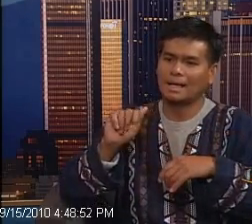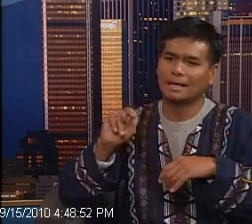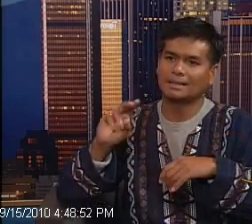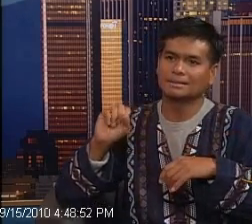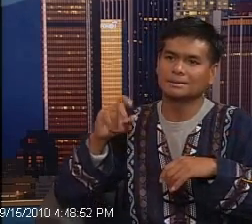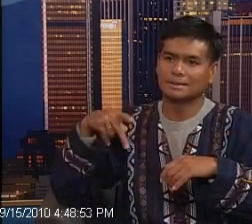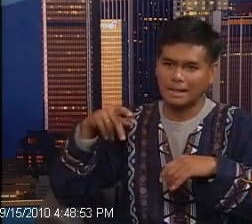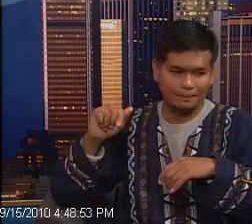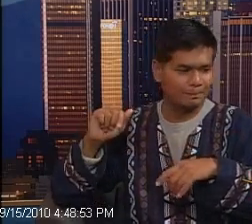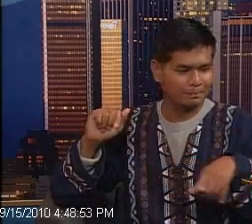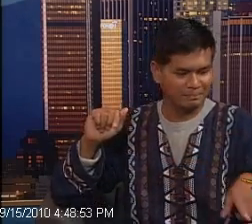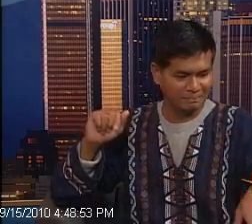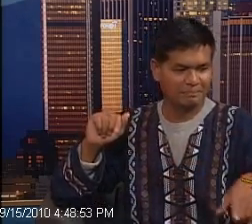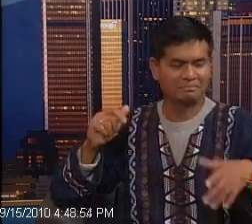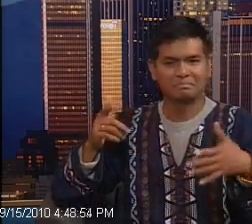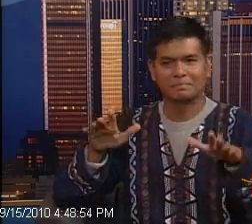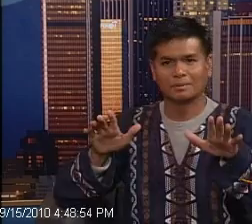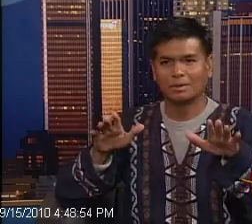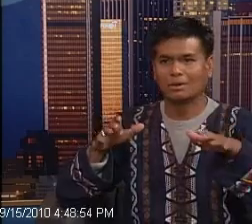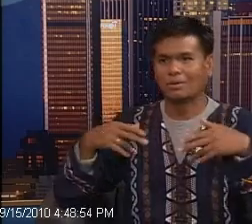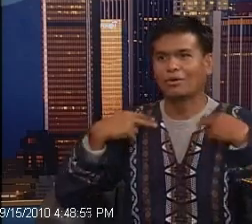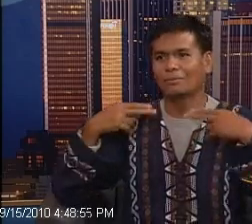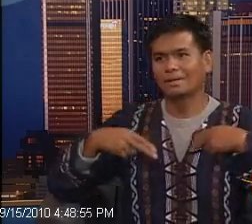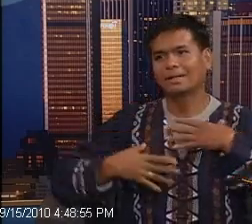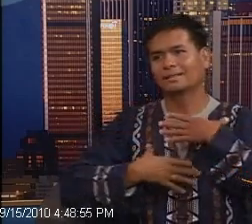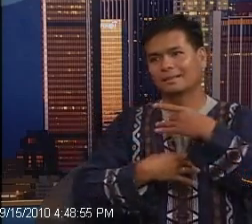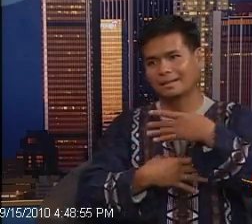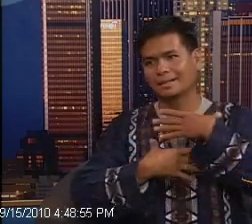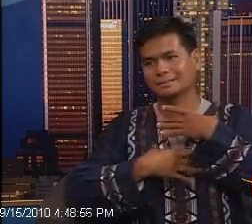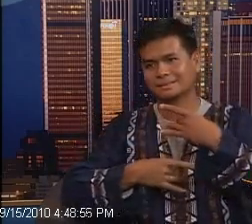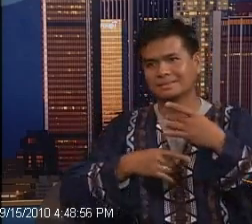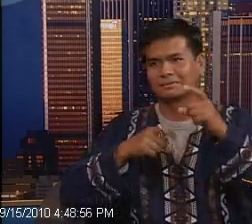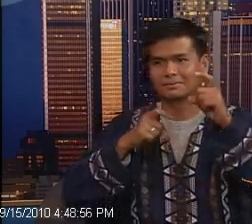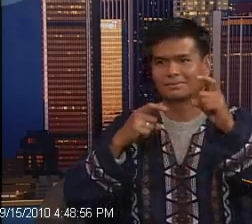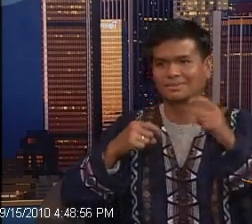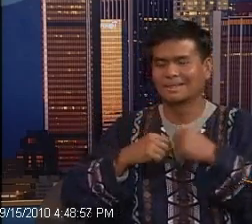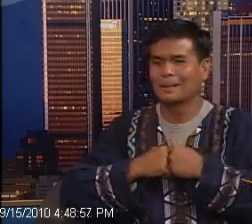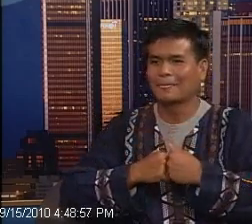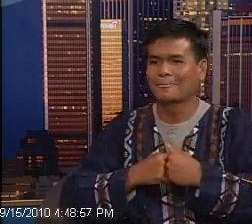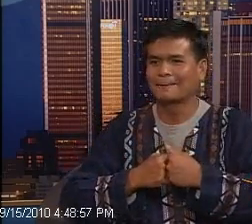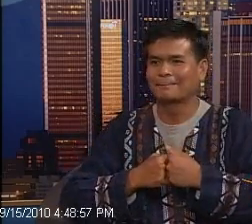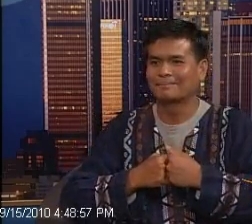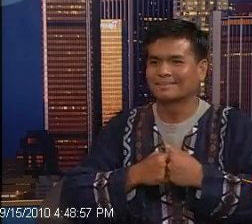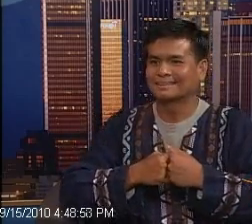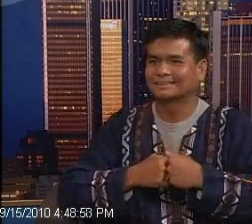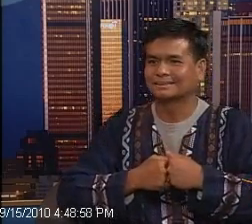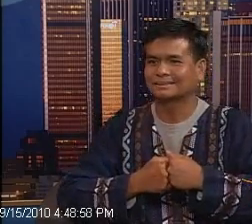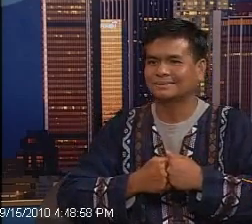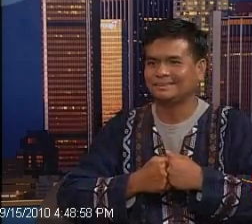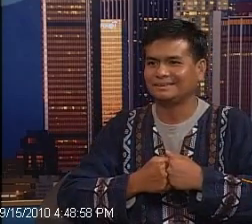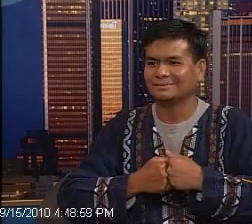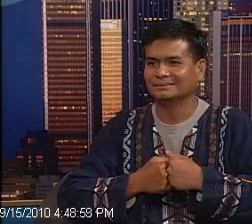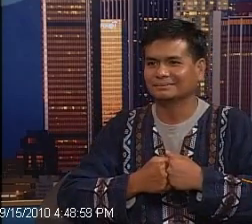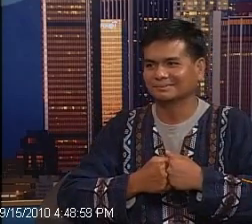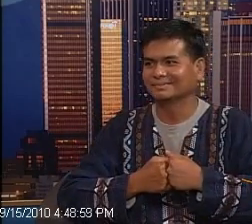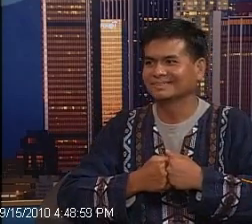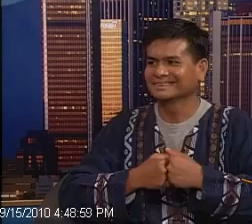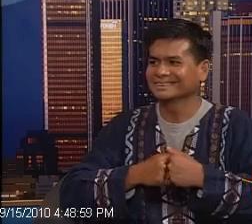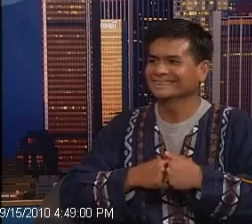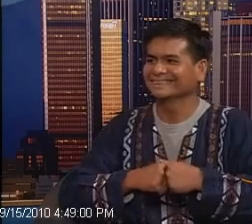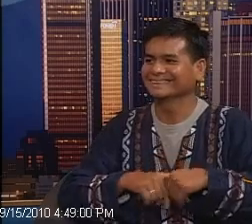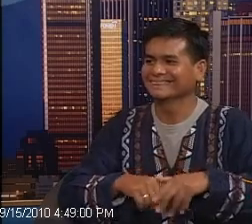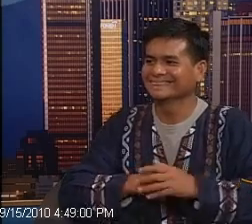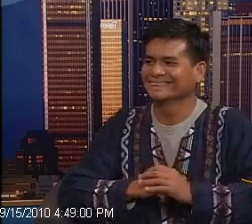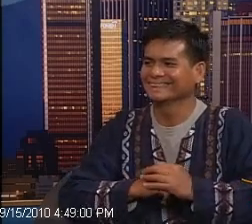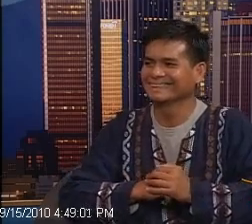like taking pictures of nature, about people with disabilities, about human interest. Those are